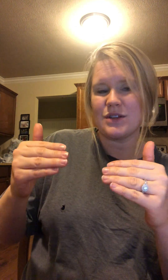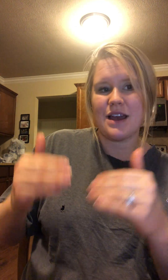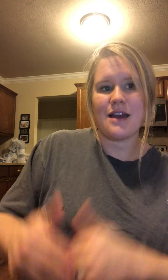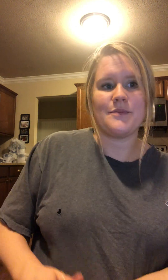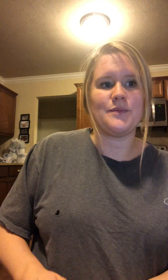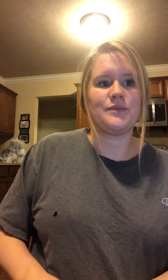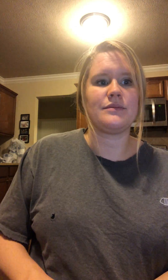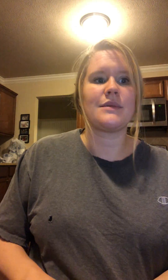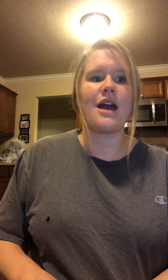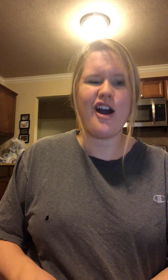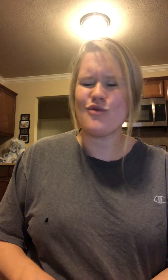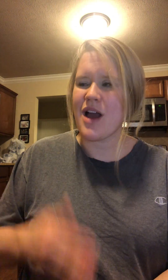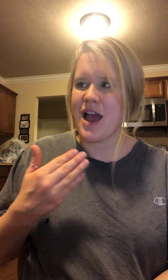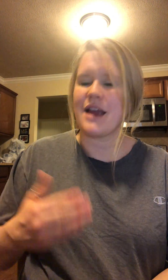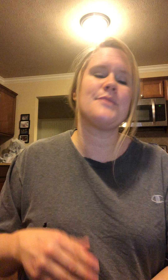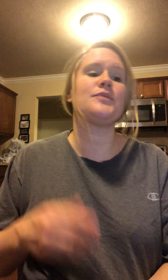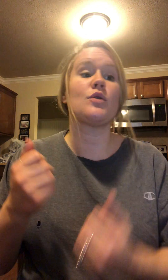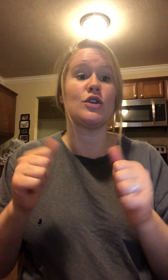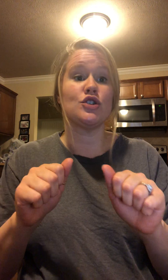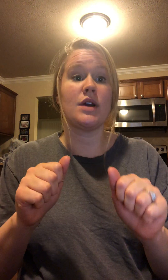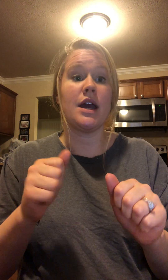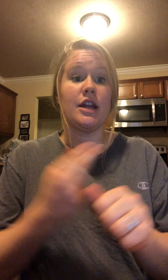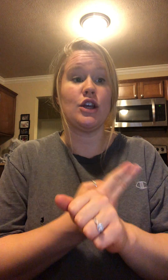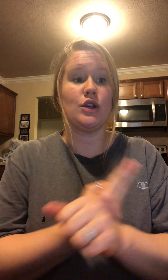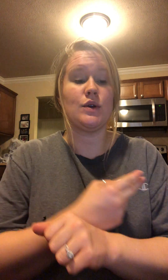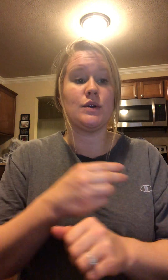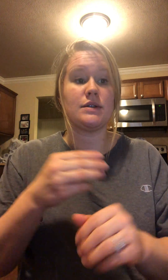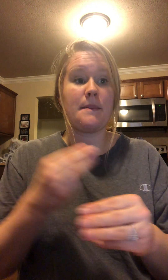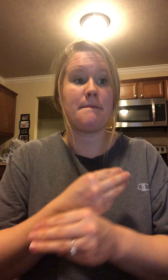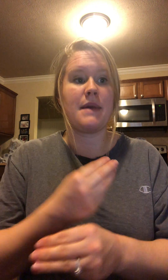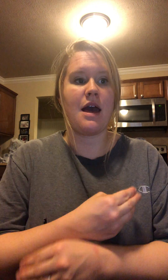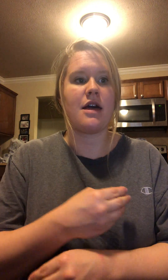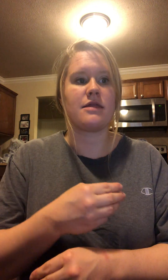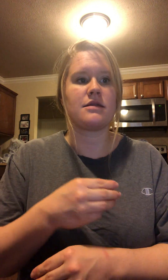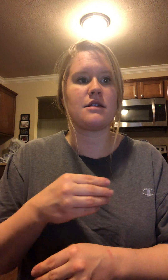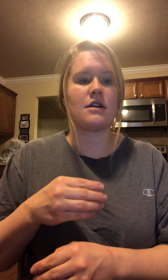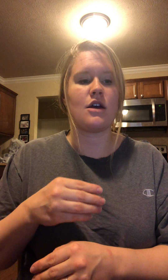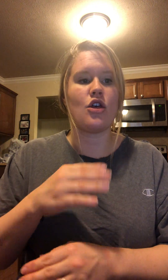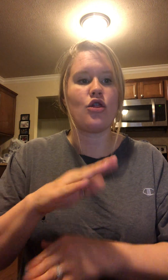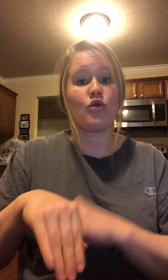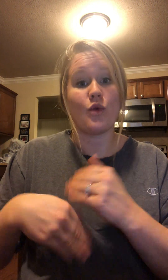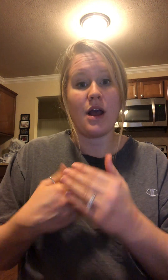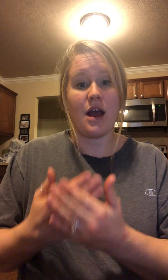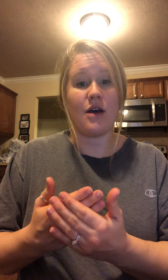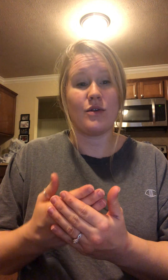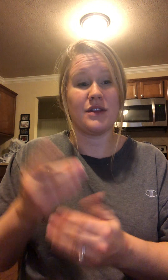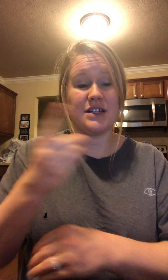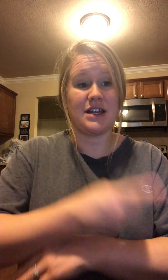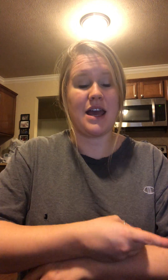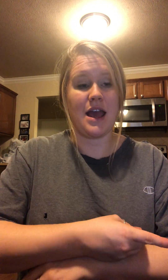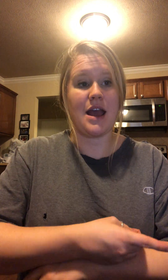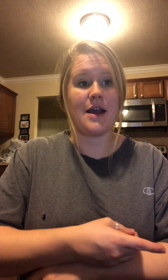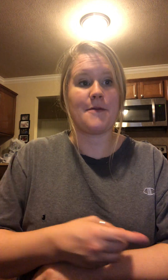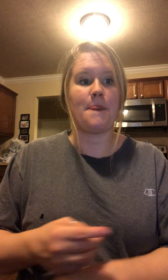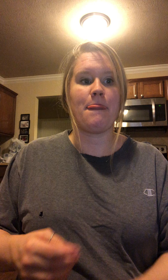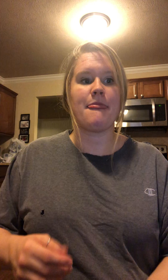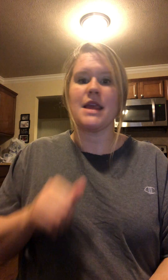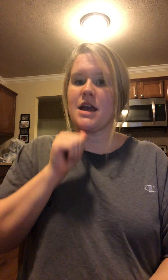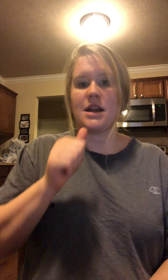use math all throughout the day and not just in math time. We talk about the days of the week. We count